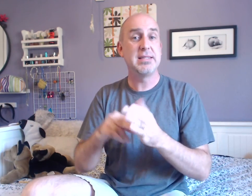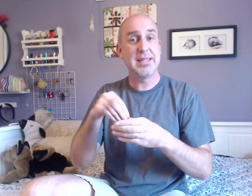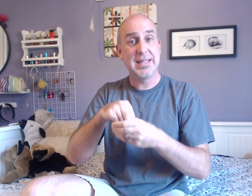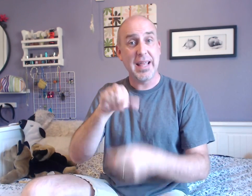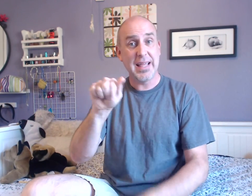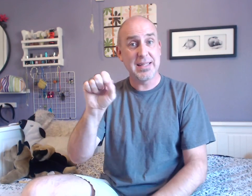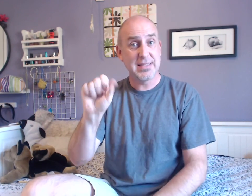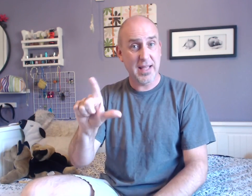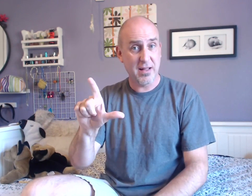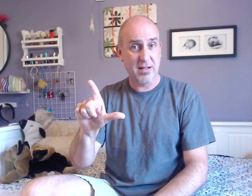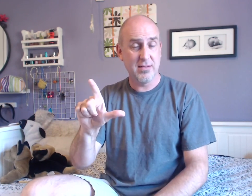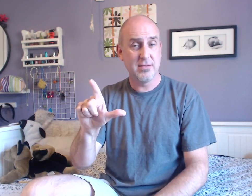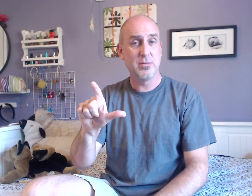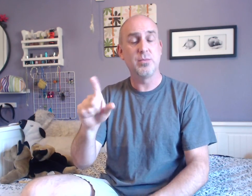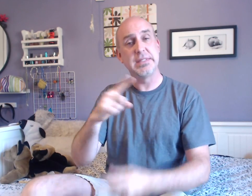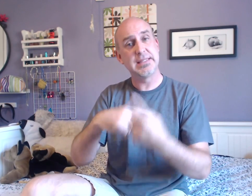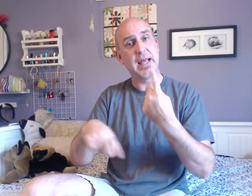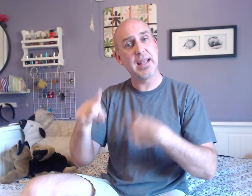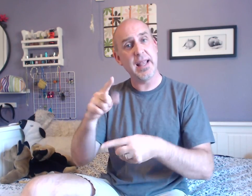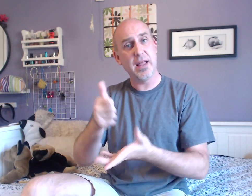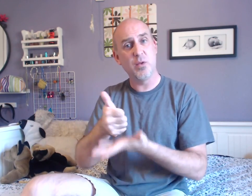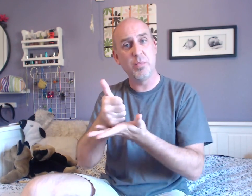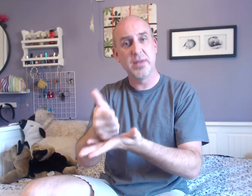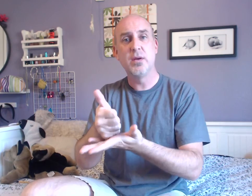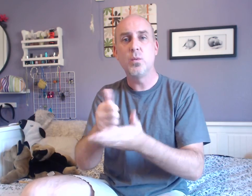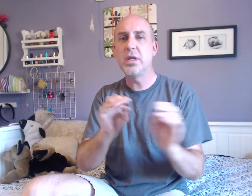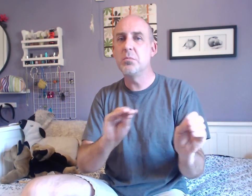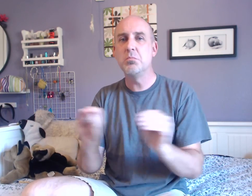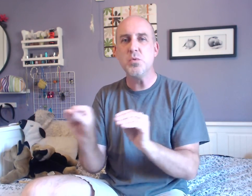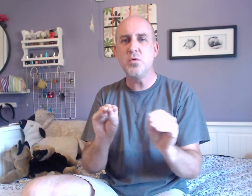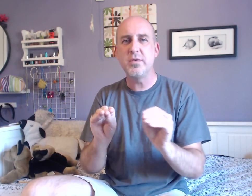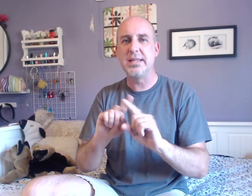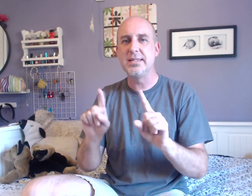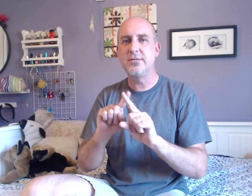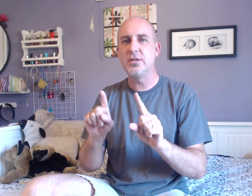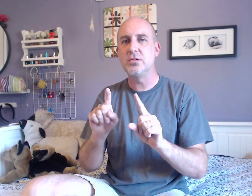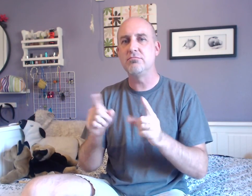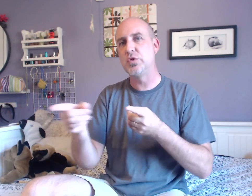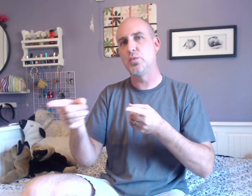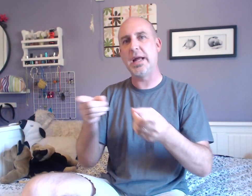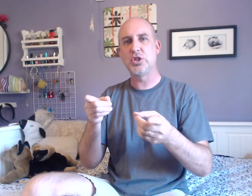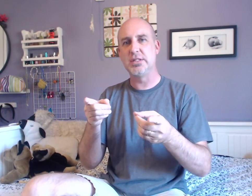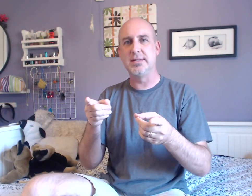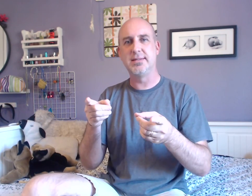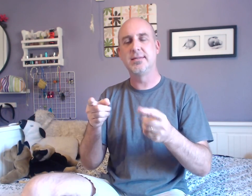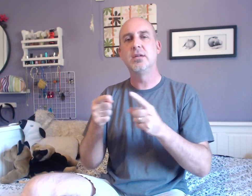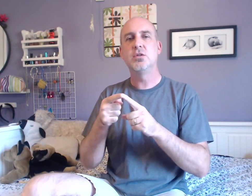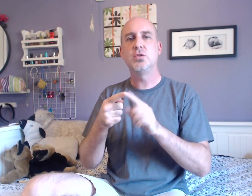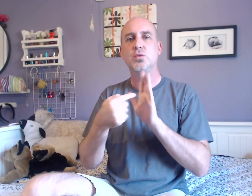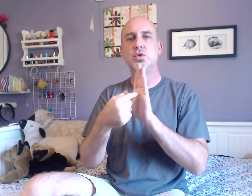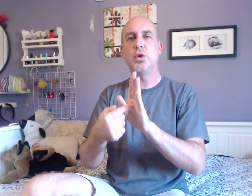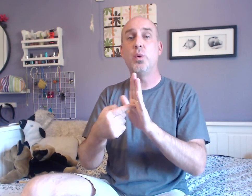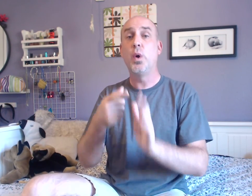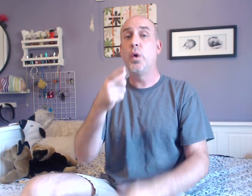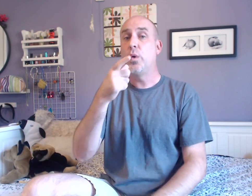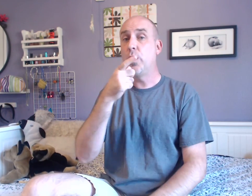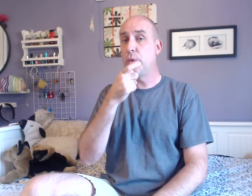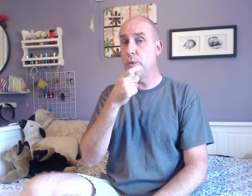in ASL, when we sign help, we can move it different directions to show who